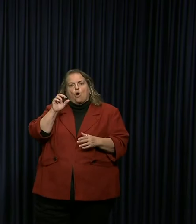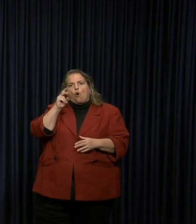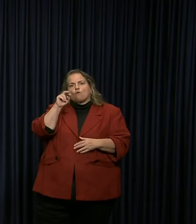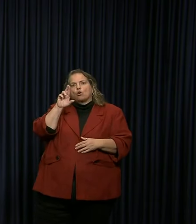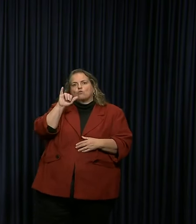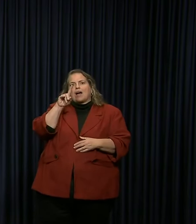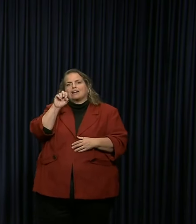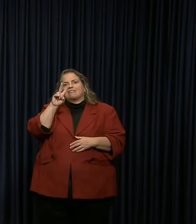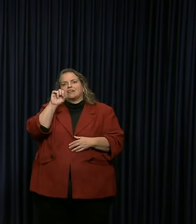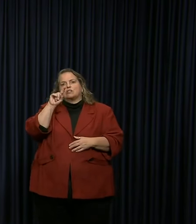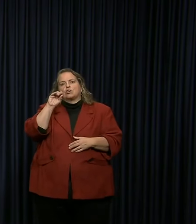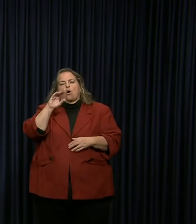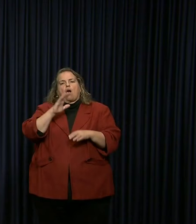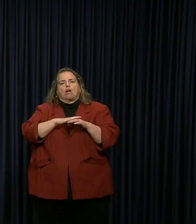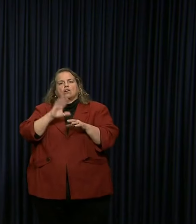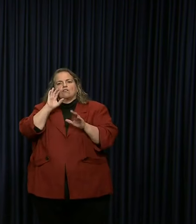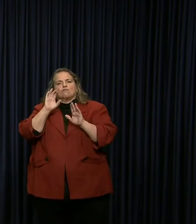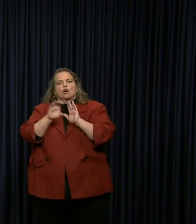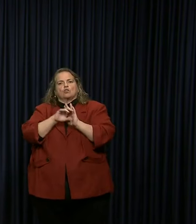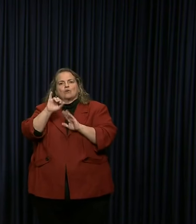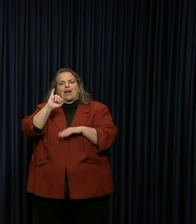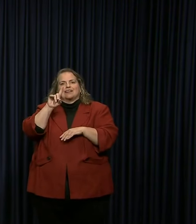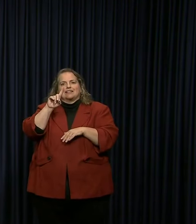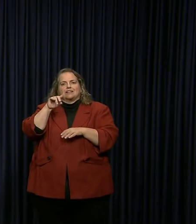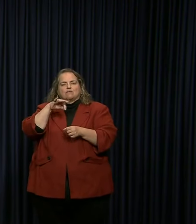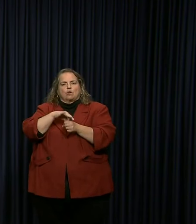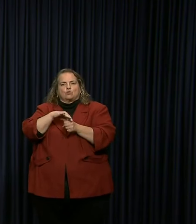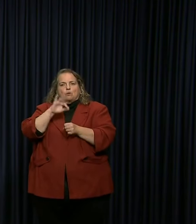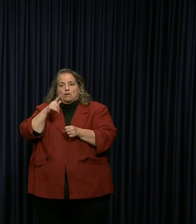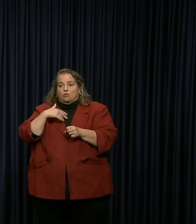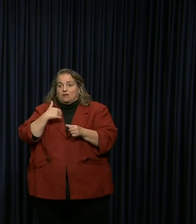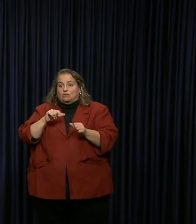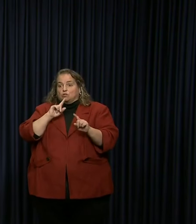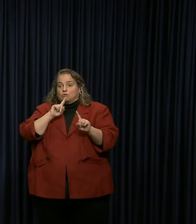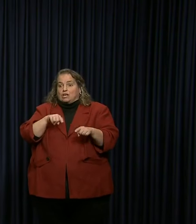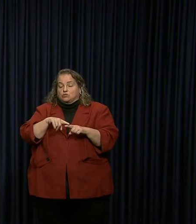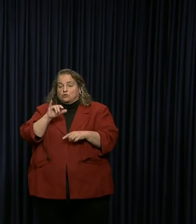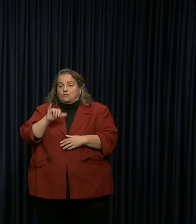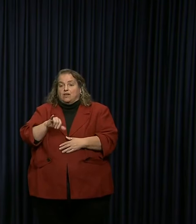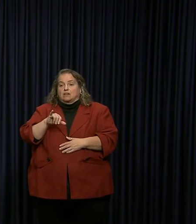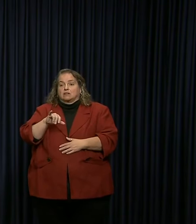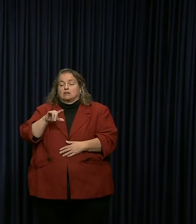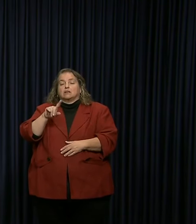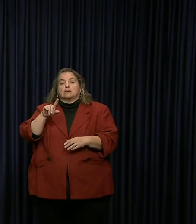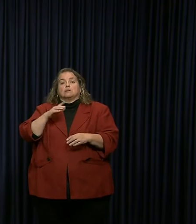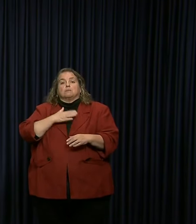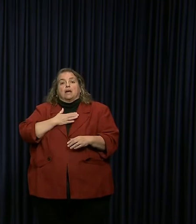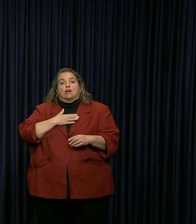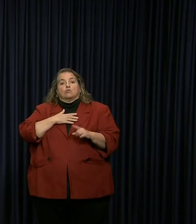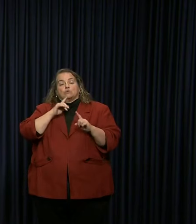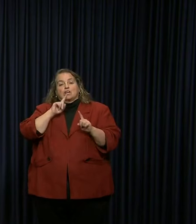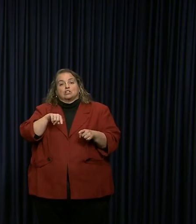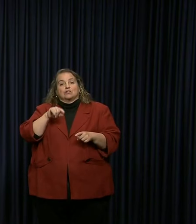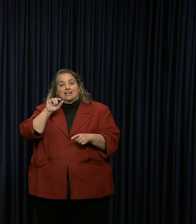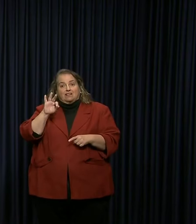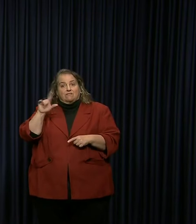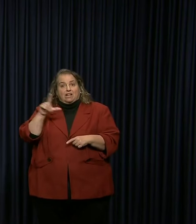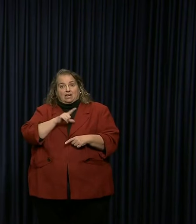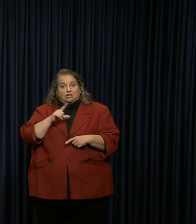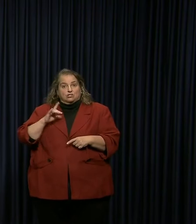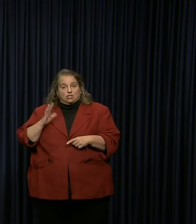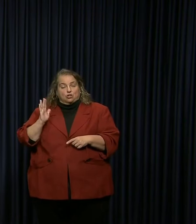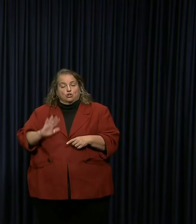veto of the photo ID voter bill. Do you have a reaction? The question's a reaction to if the General